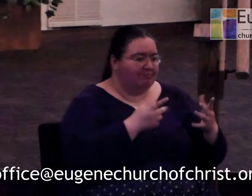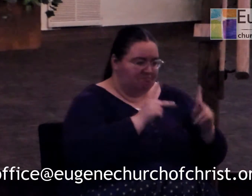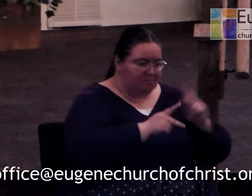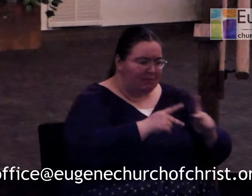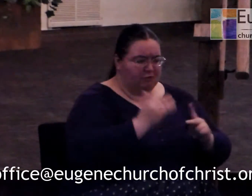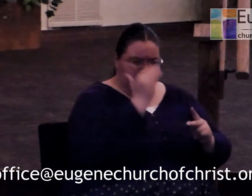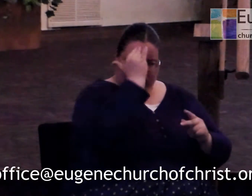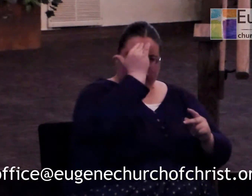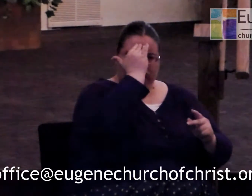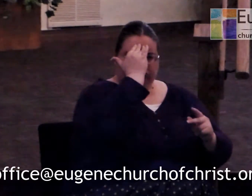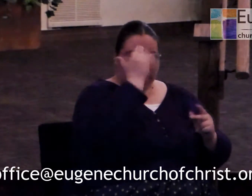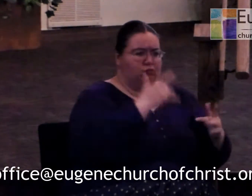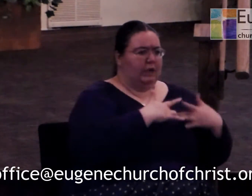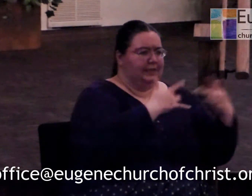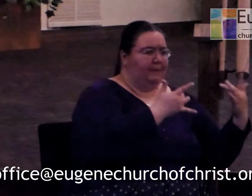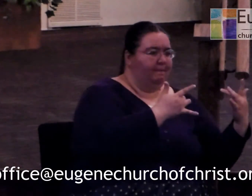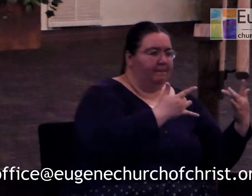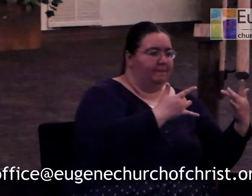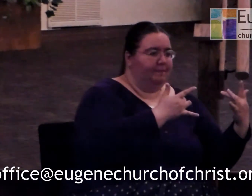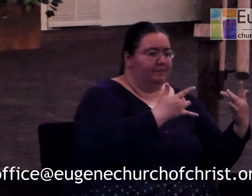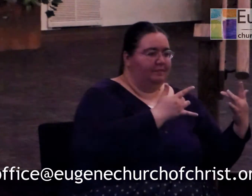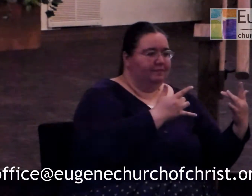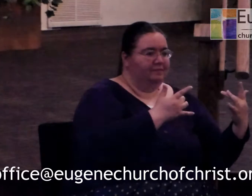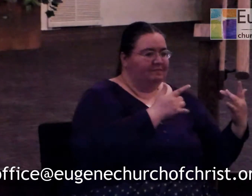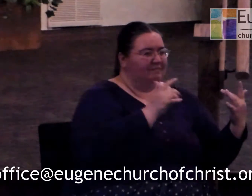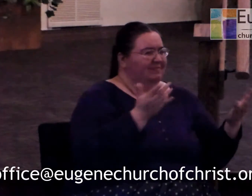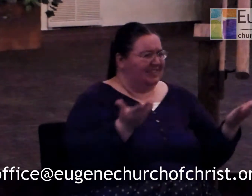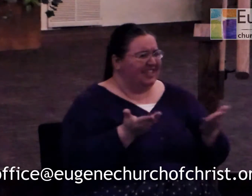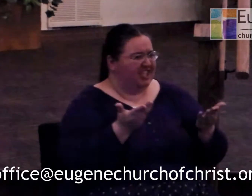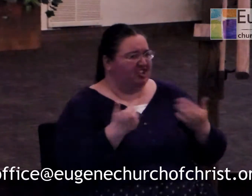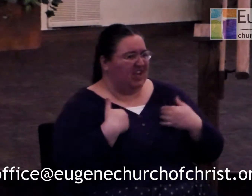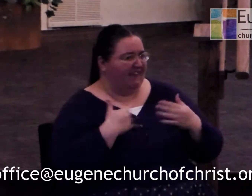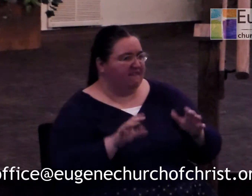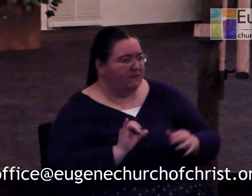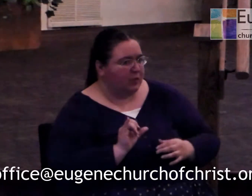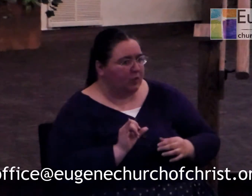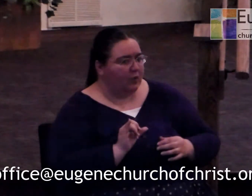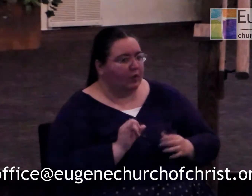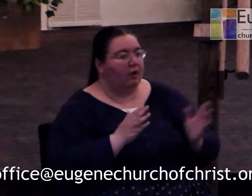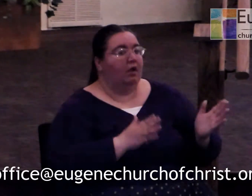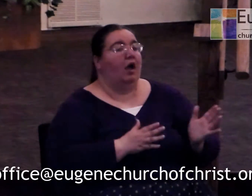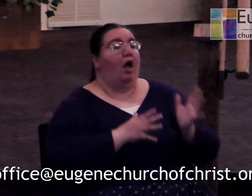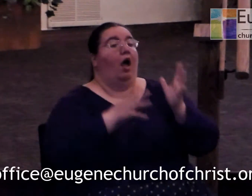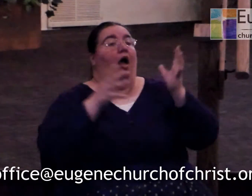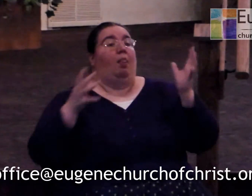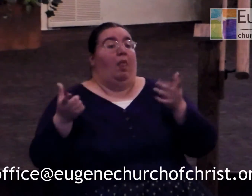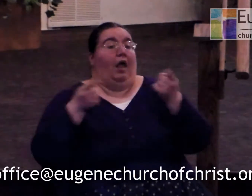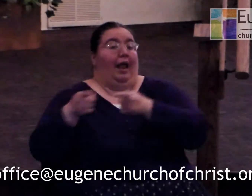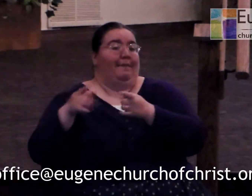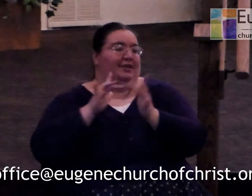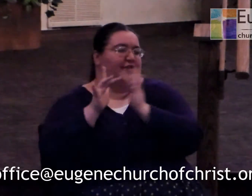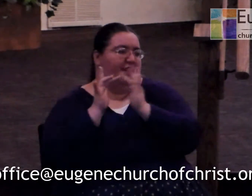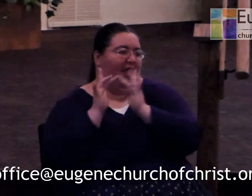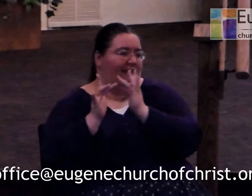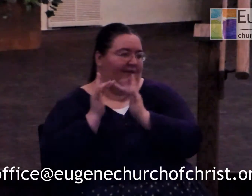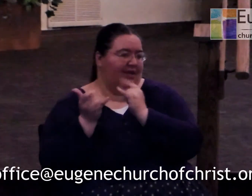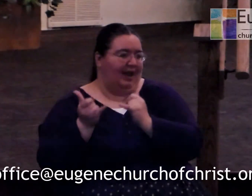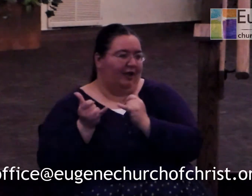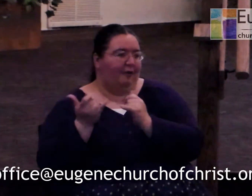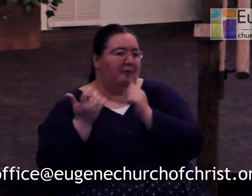that online. We have a lot of that where maybe it's letters to the editor if you want to go the newspaper route, but we have a lot of places where people tend to